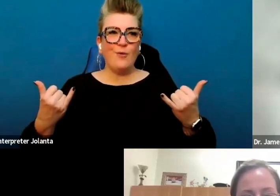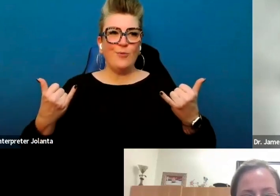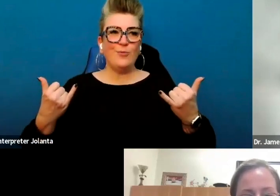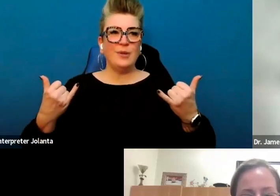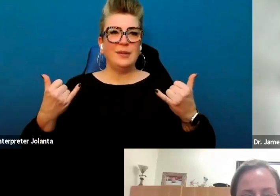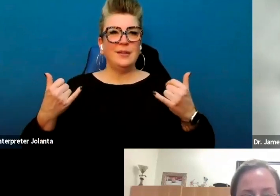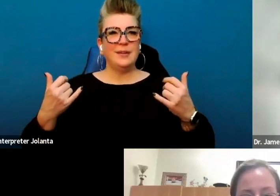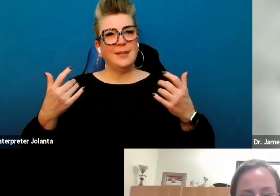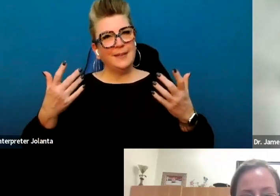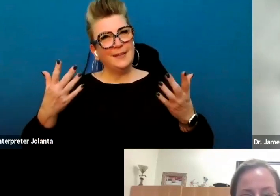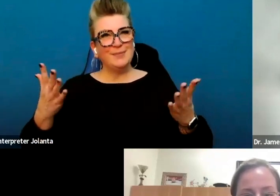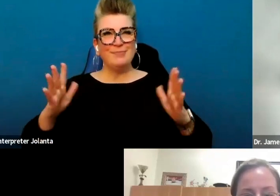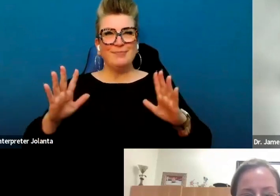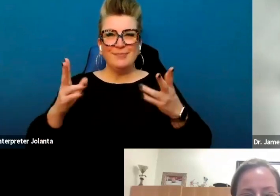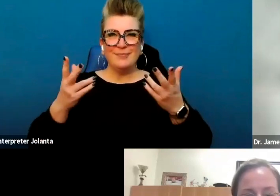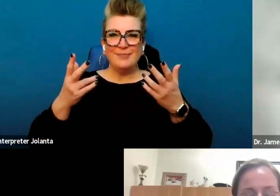of looking at